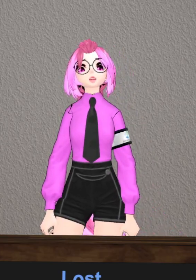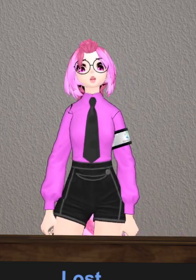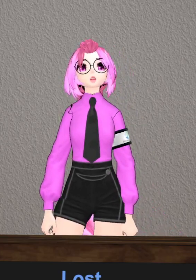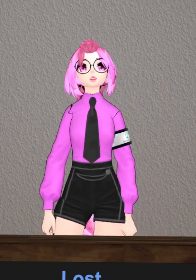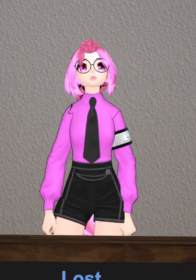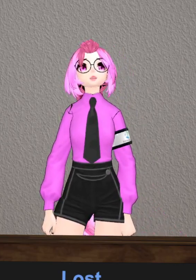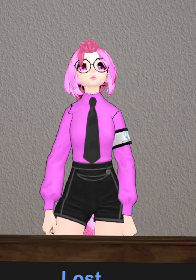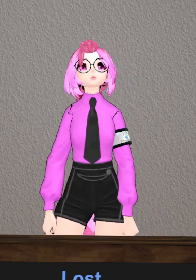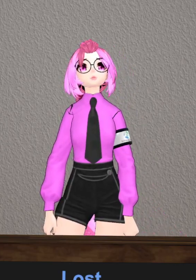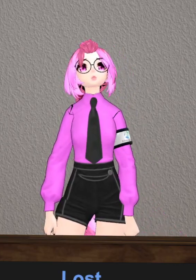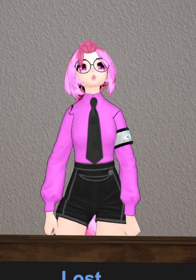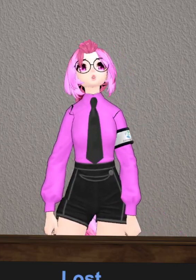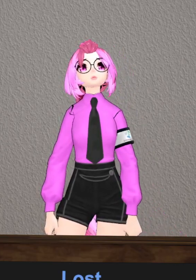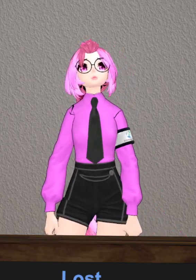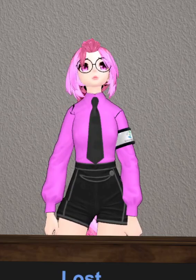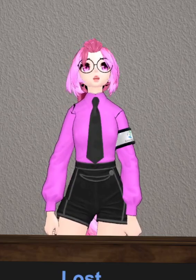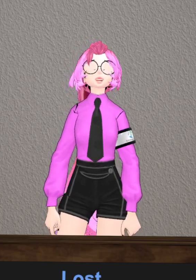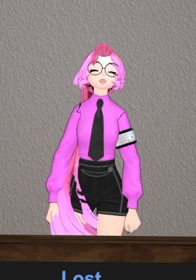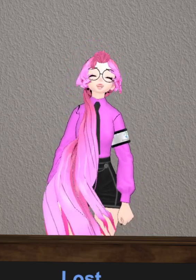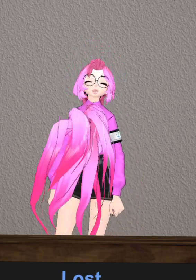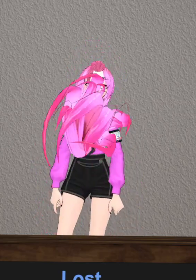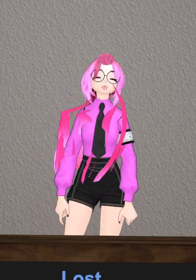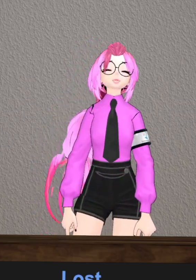Hello? Hello? Okay.